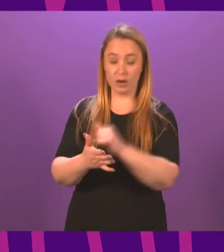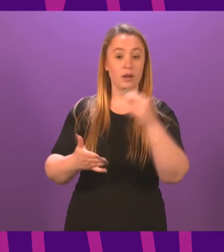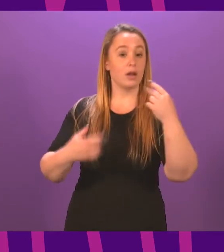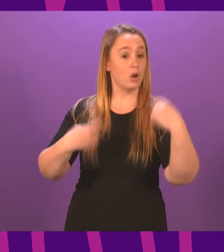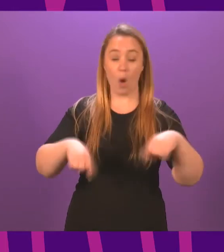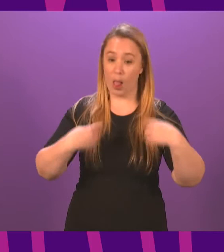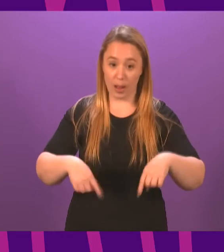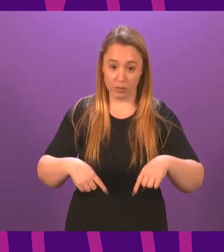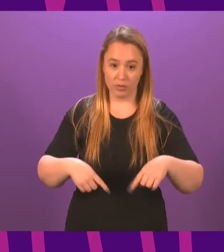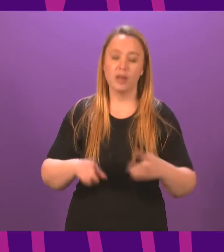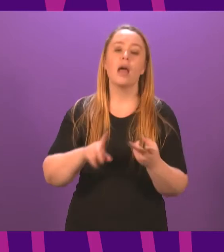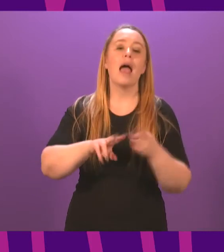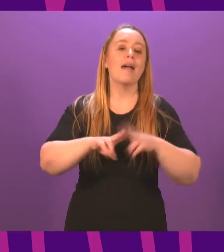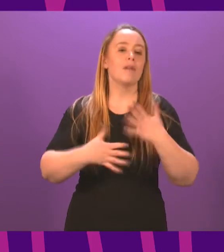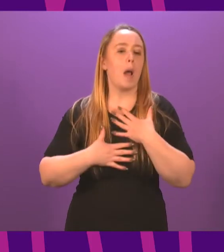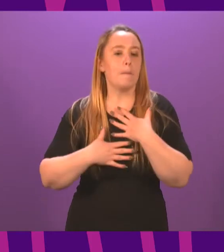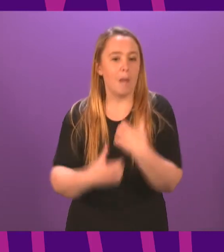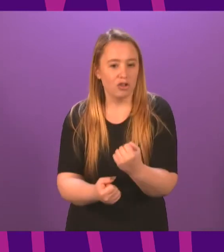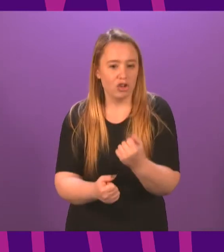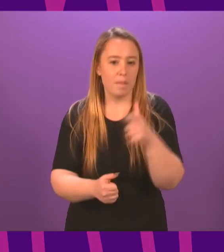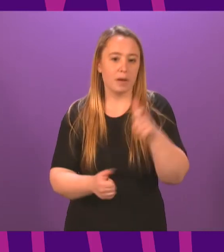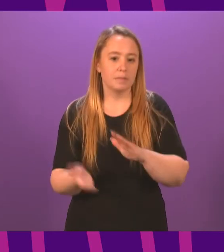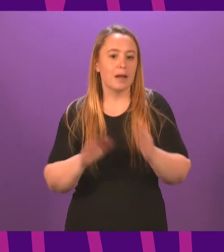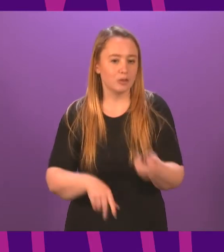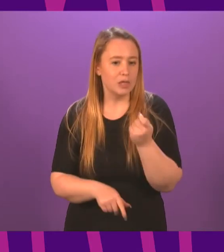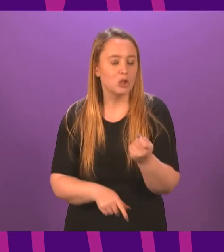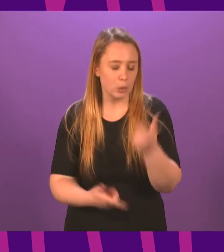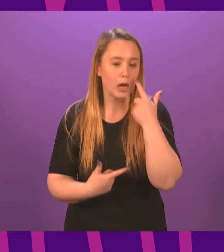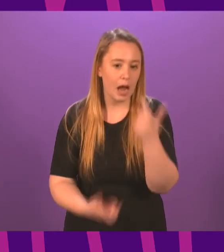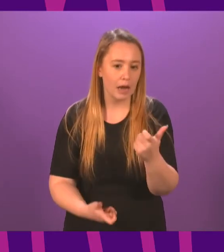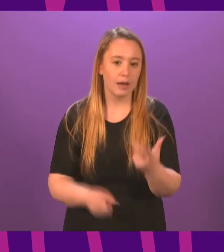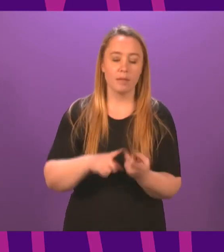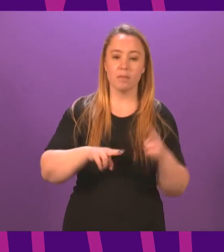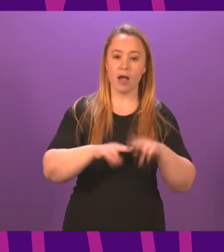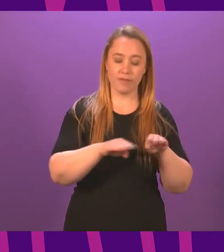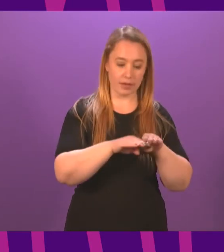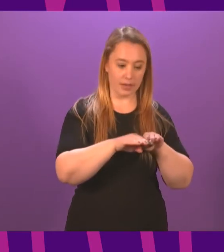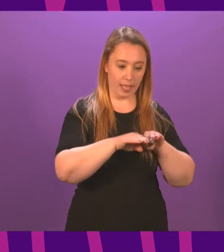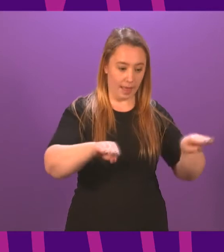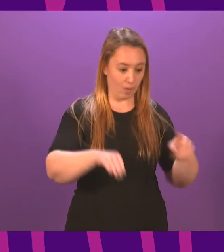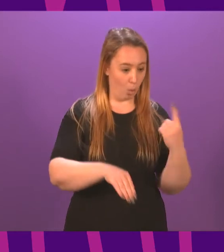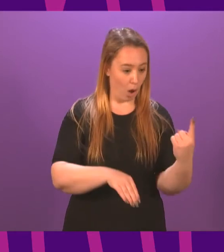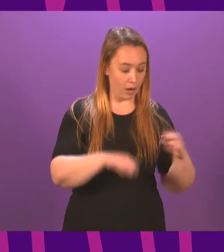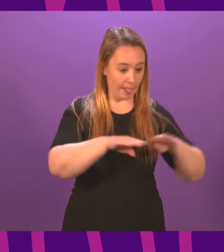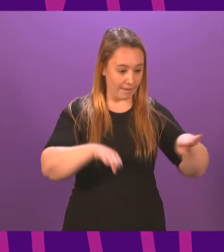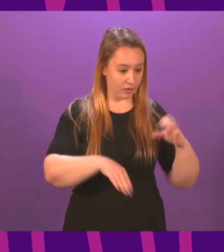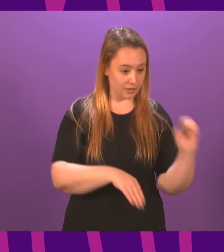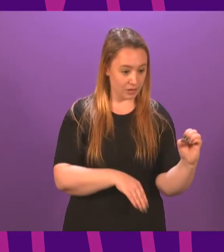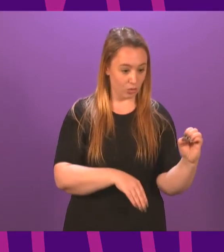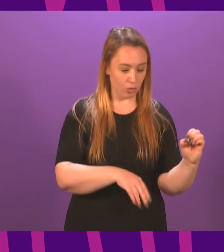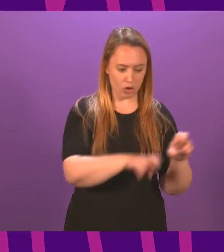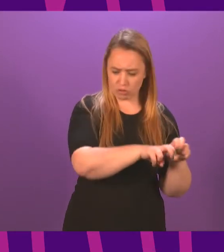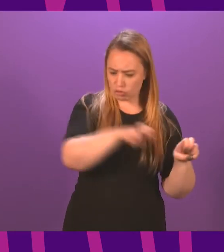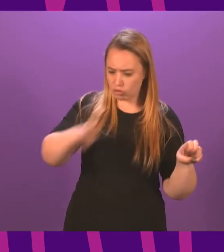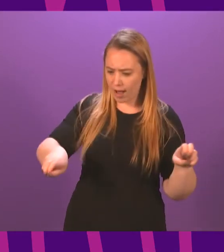on compassionate grounds. But what I'm not clear about is if you come from a level 0 or level 1 area, can you still travel